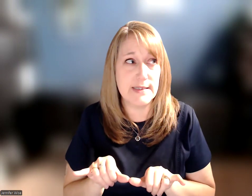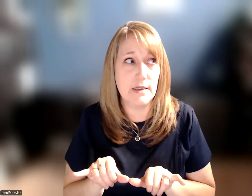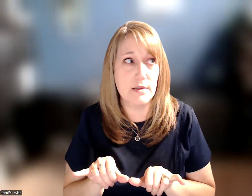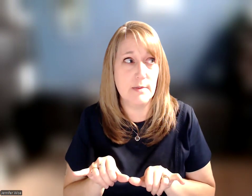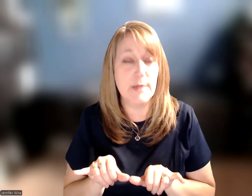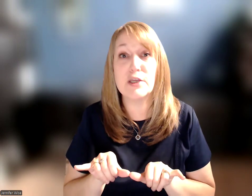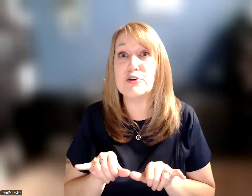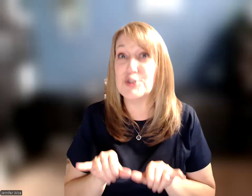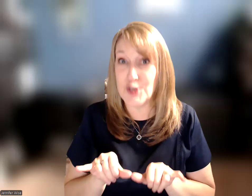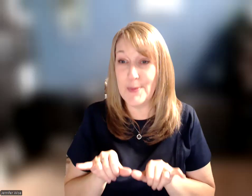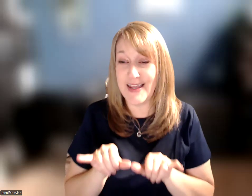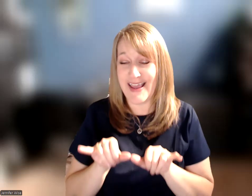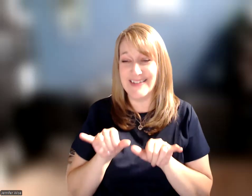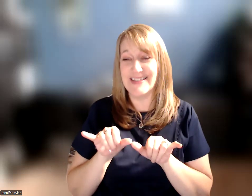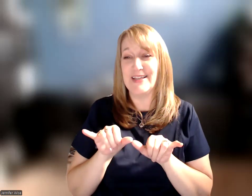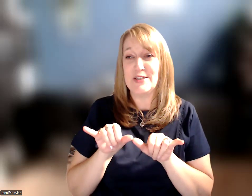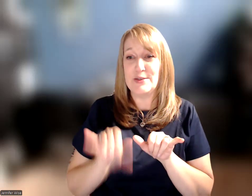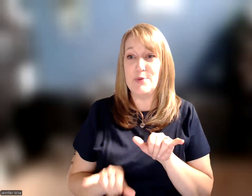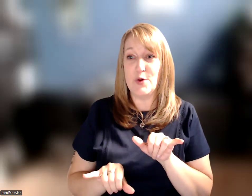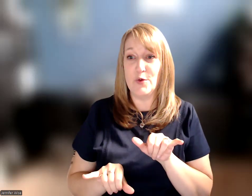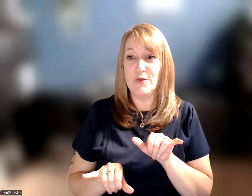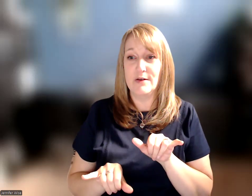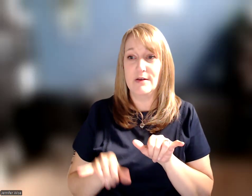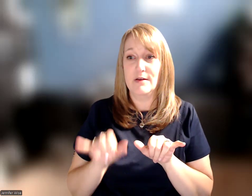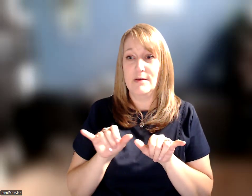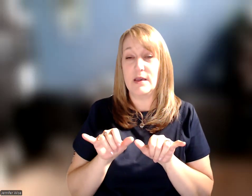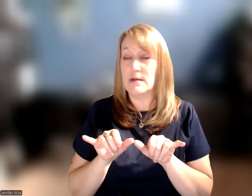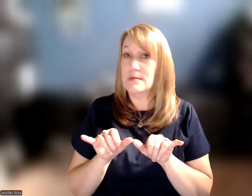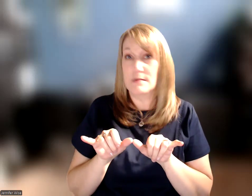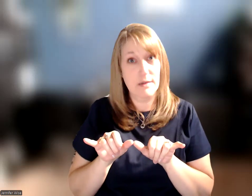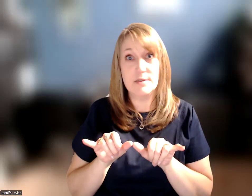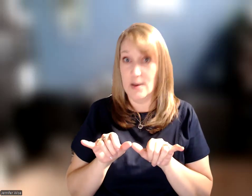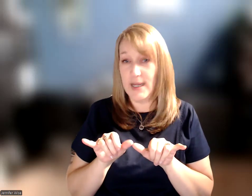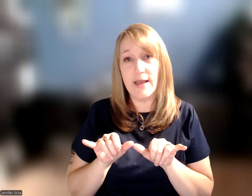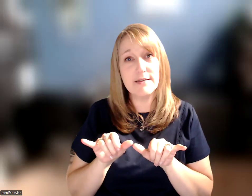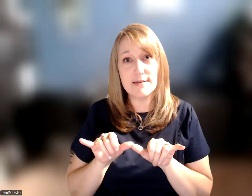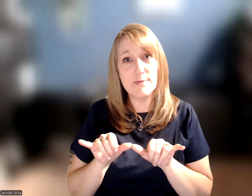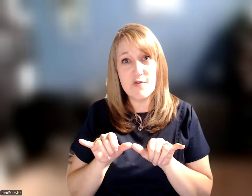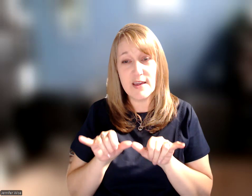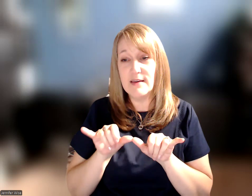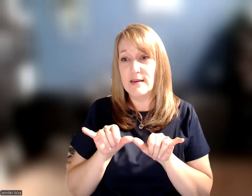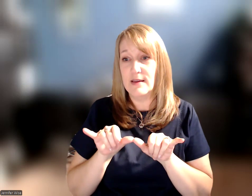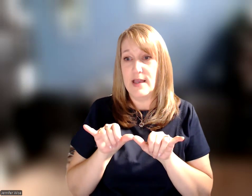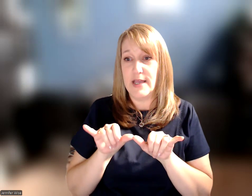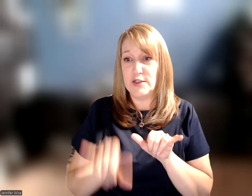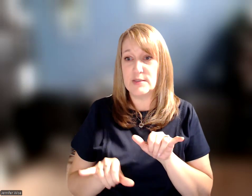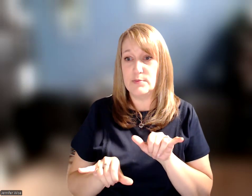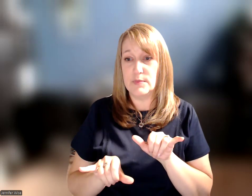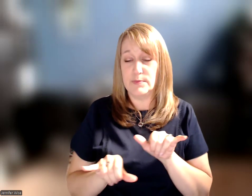said non-dominant, but you use your dominant hand to move because the dominant hand does the moving, and you just